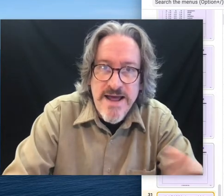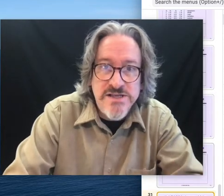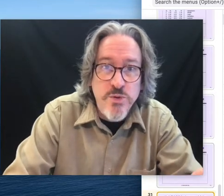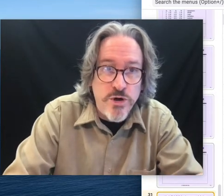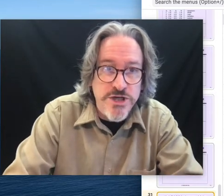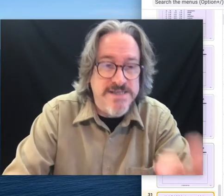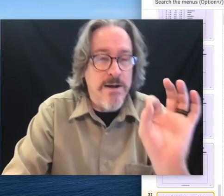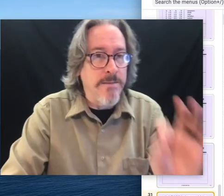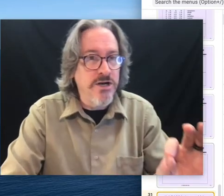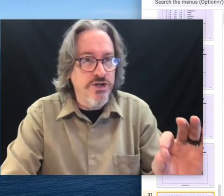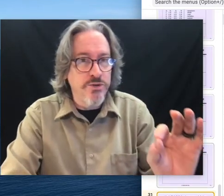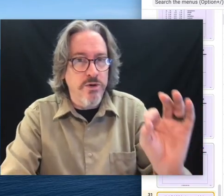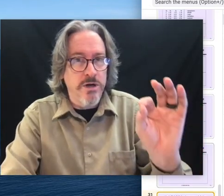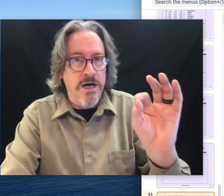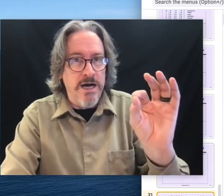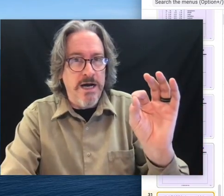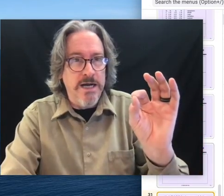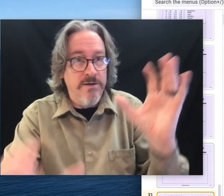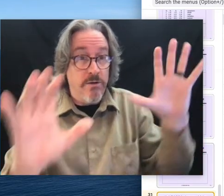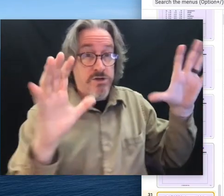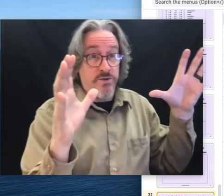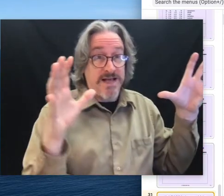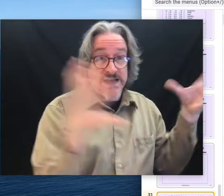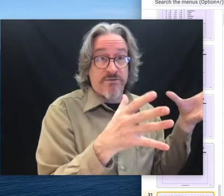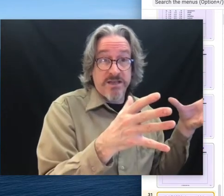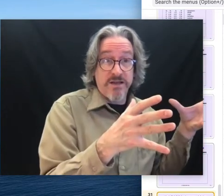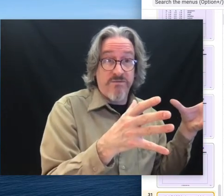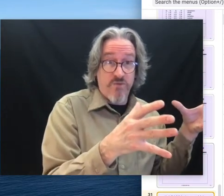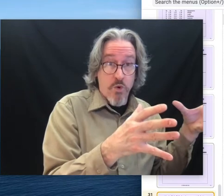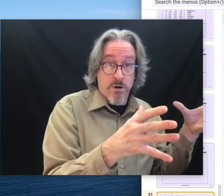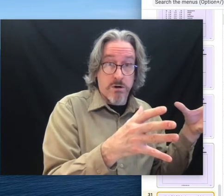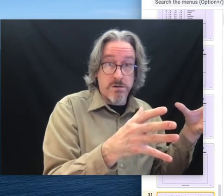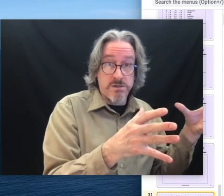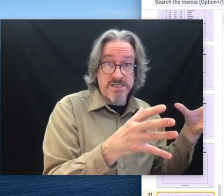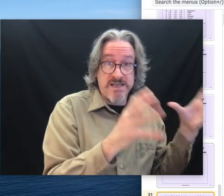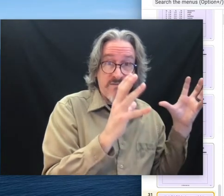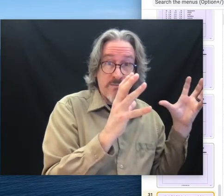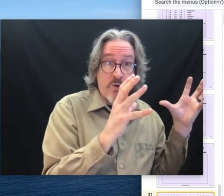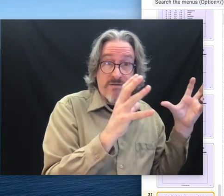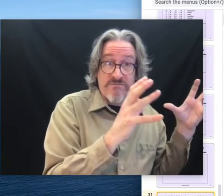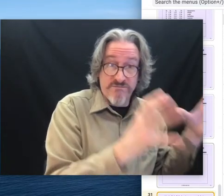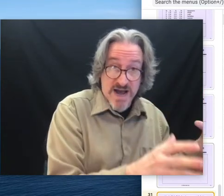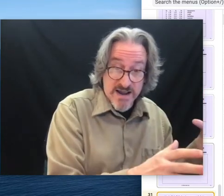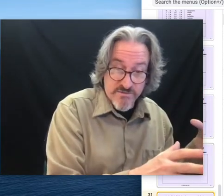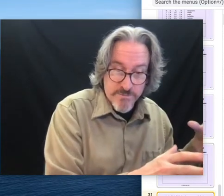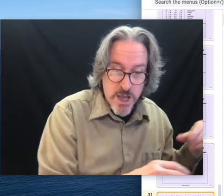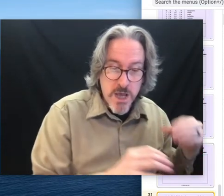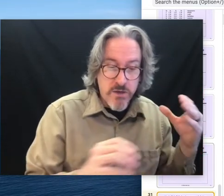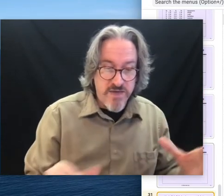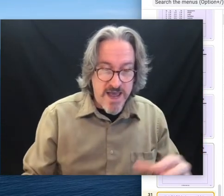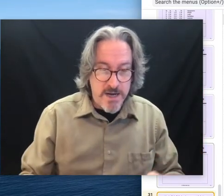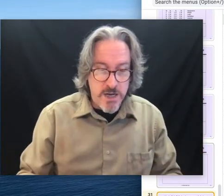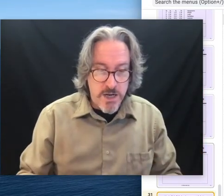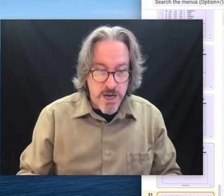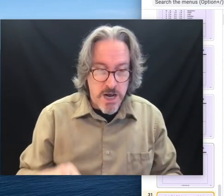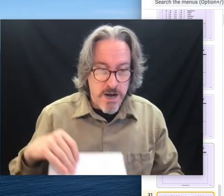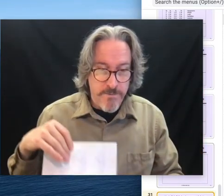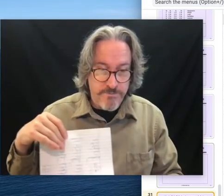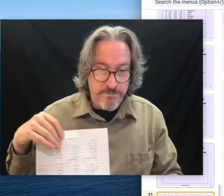And that's the worksheets. Now I'm going to do, so that's everything for 7.5.